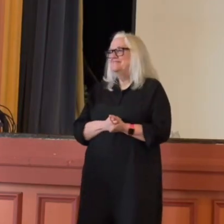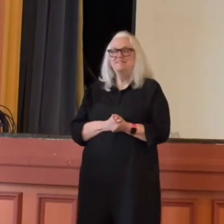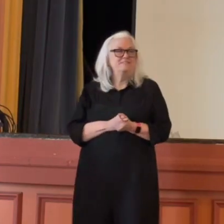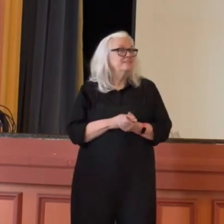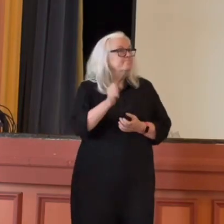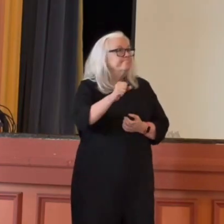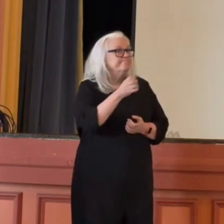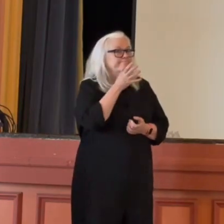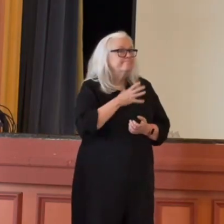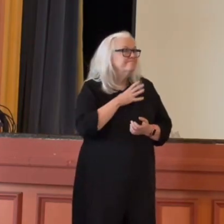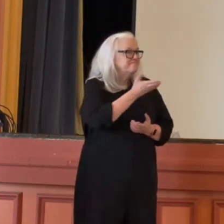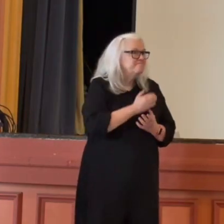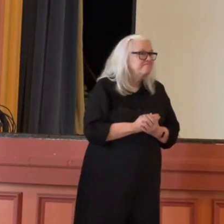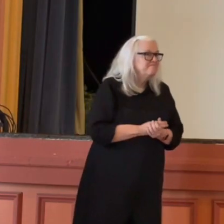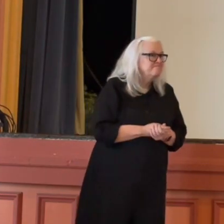Yes, ma'am, Ms. Stephanie.